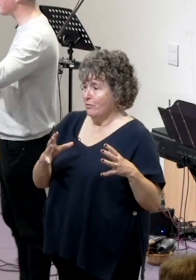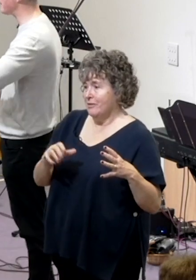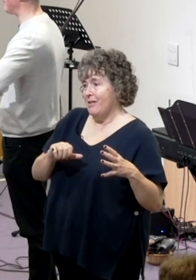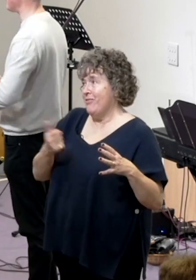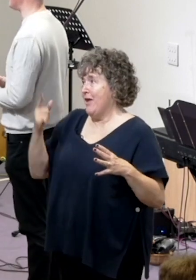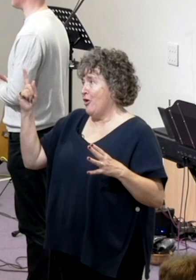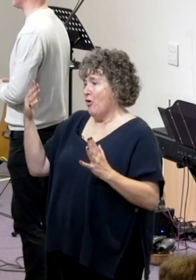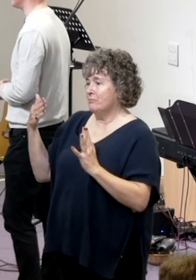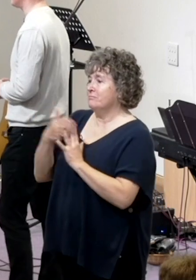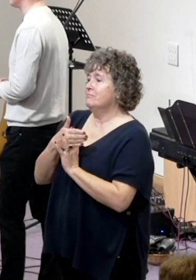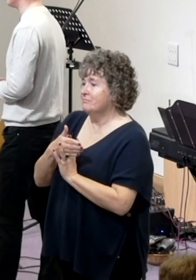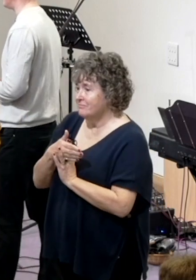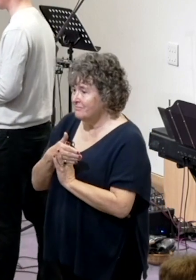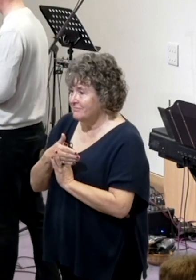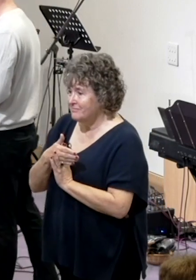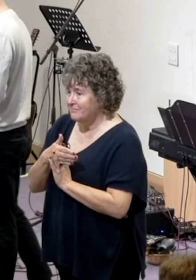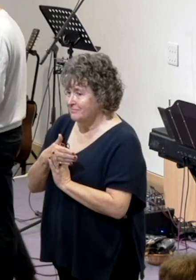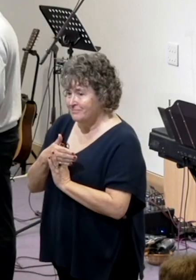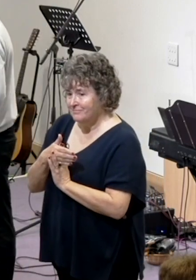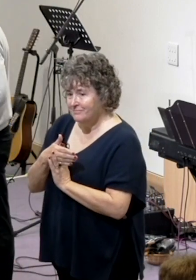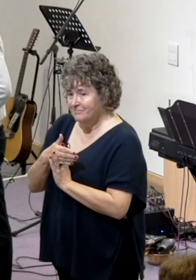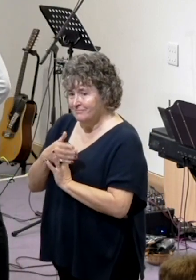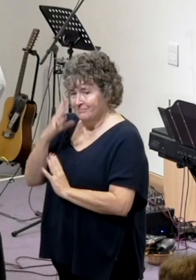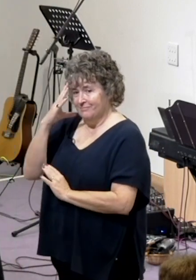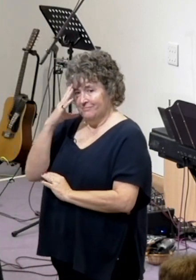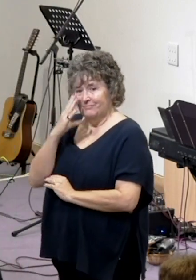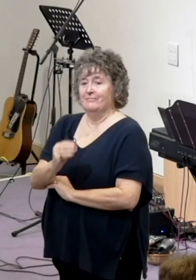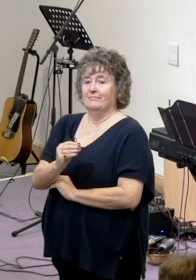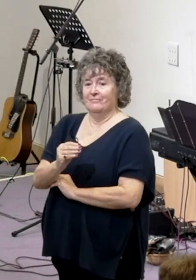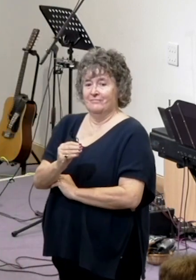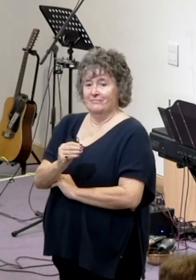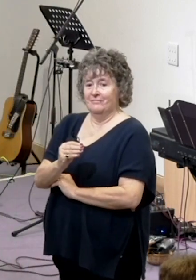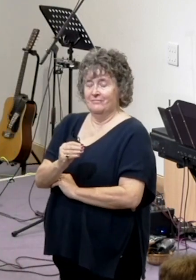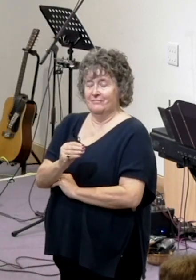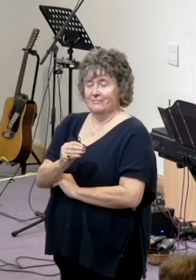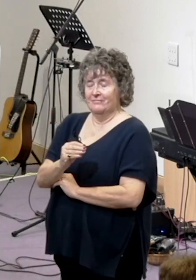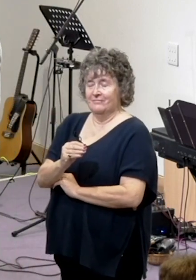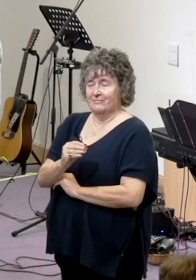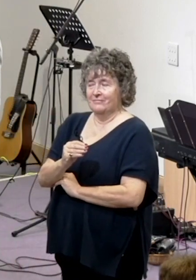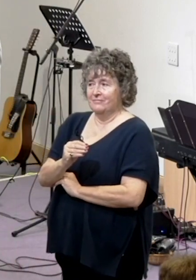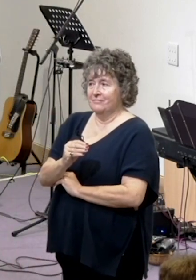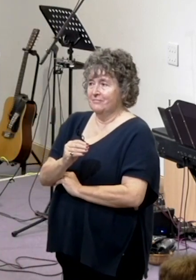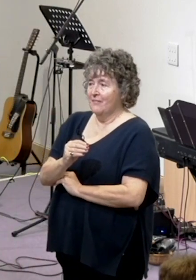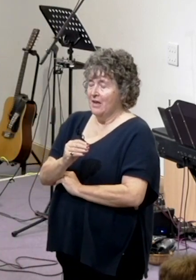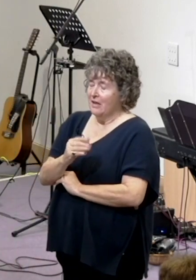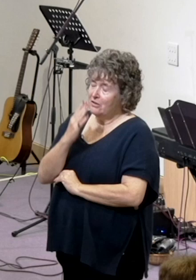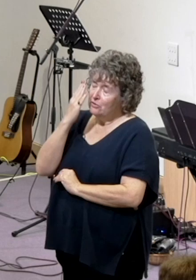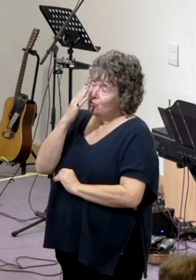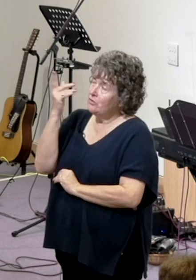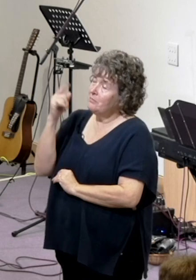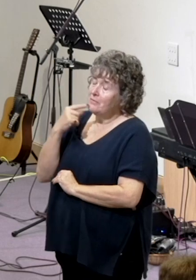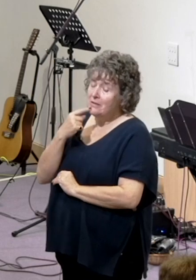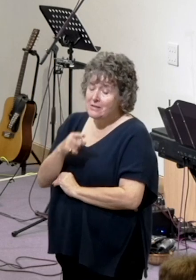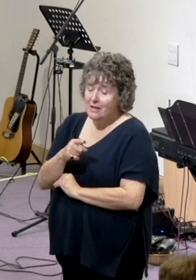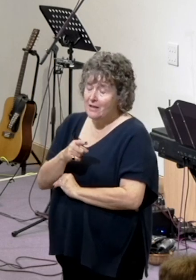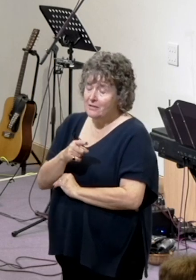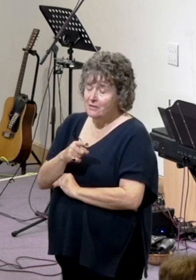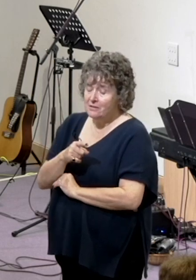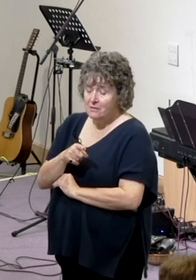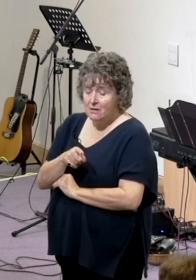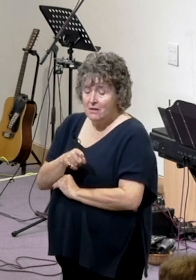Before God stepped in and spoke into his situation, and we read that in a dream, God says to him through an